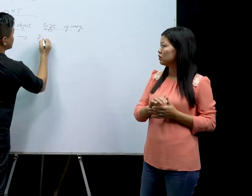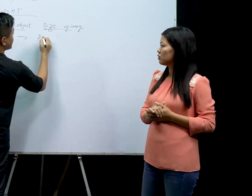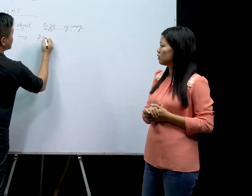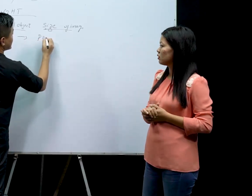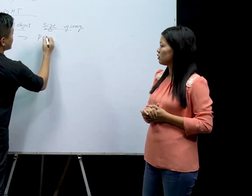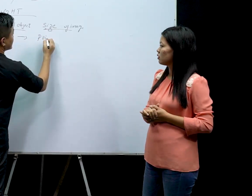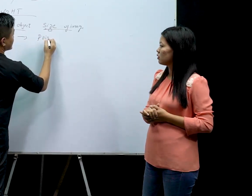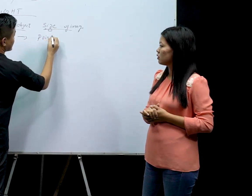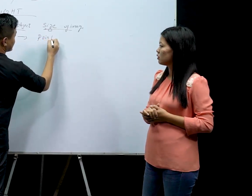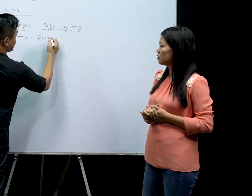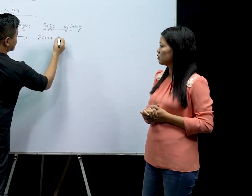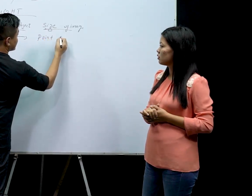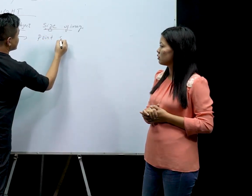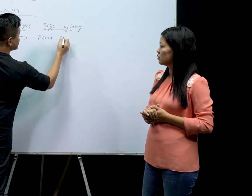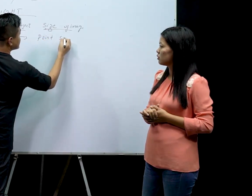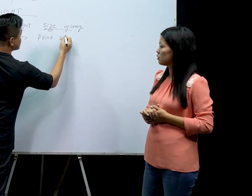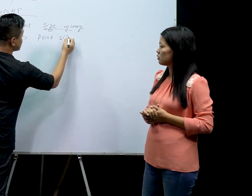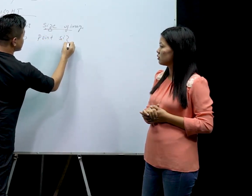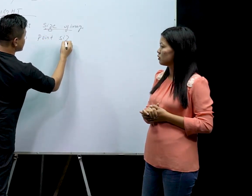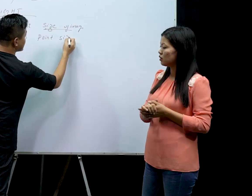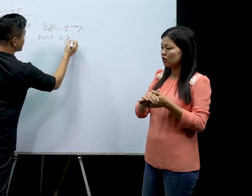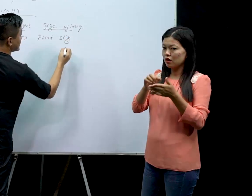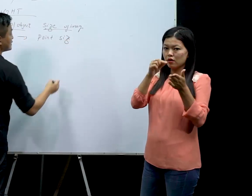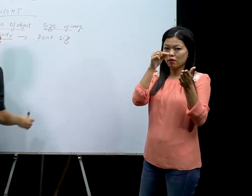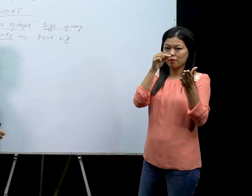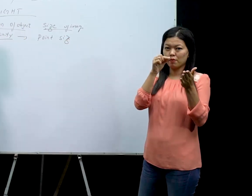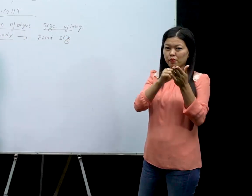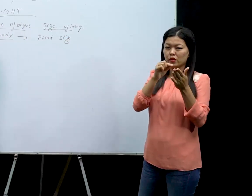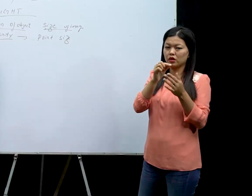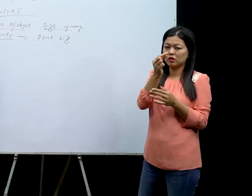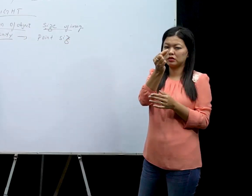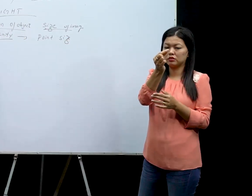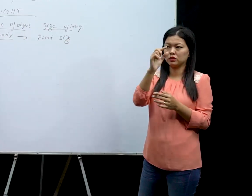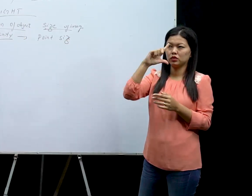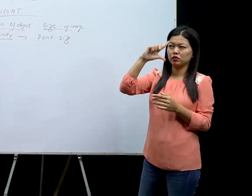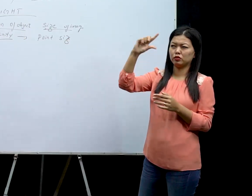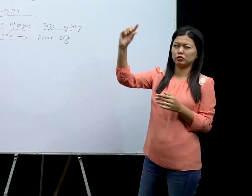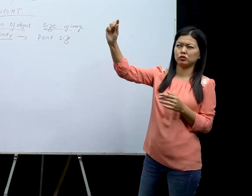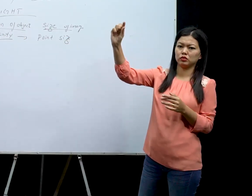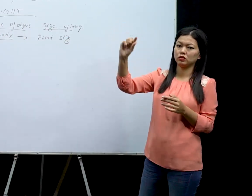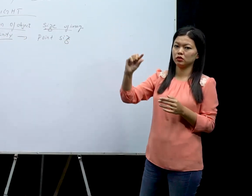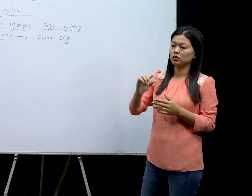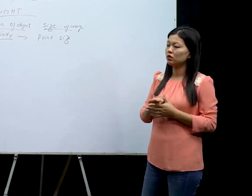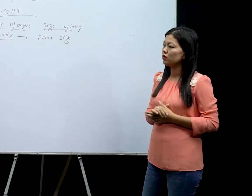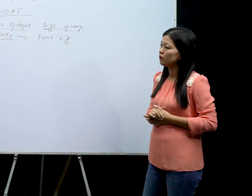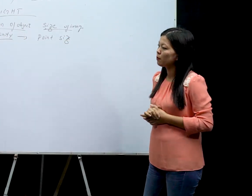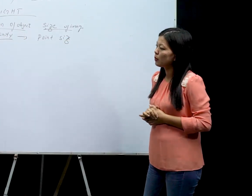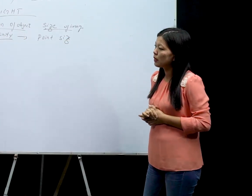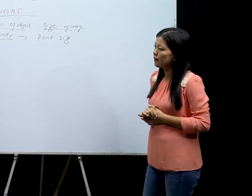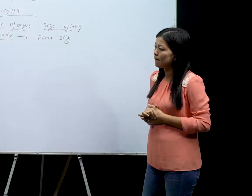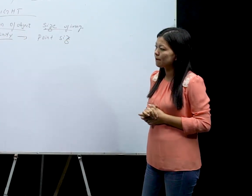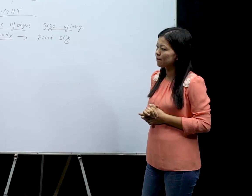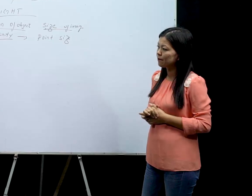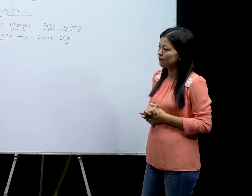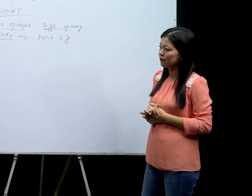point size image, right? A point size image. And then